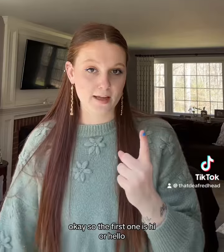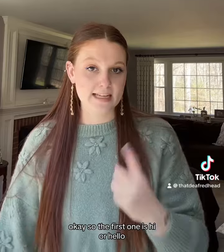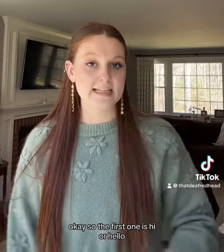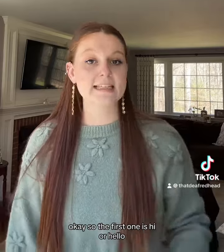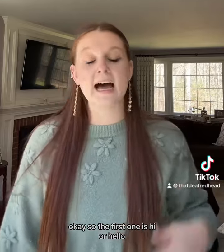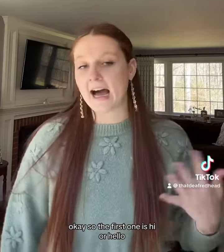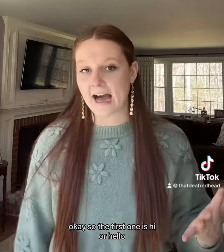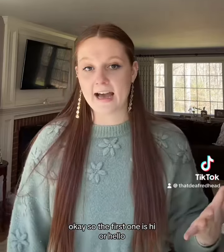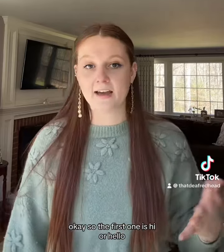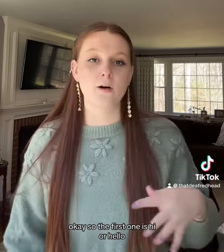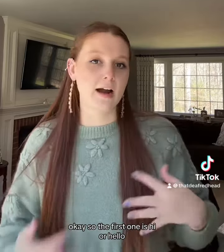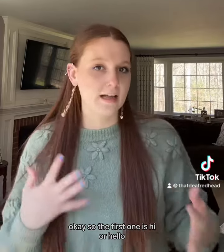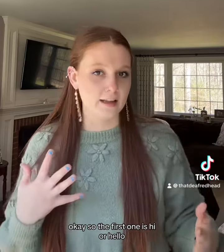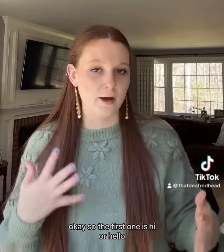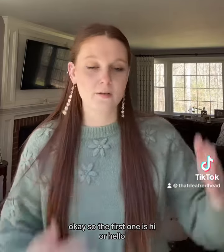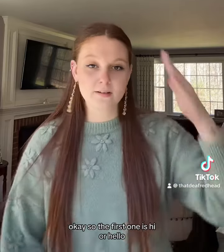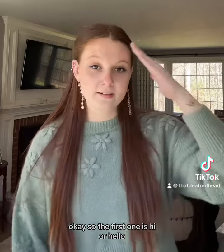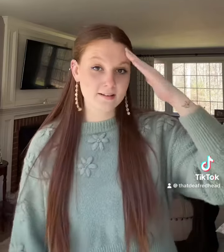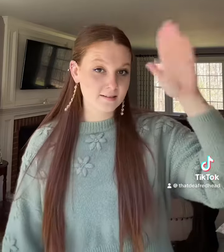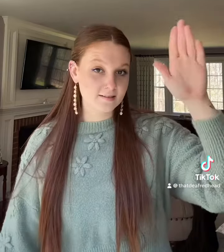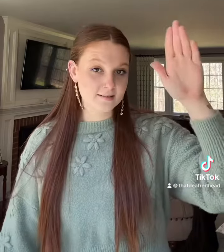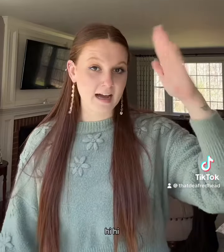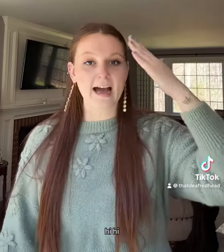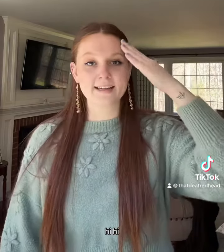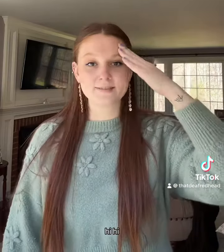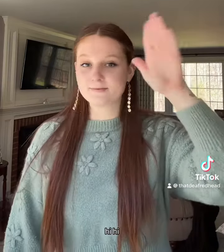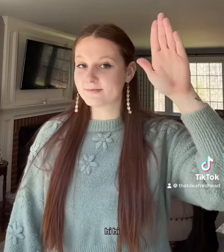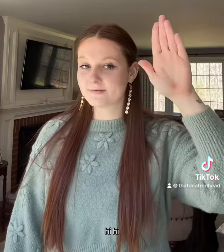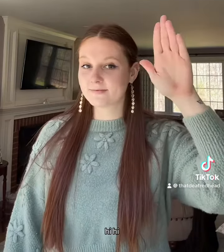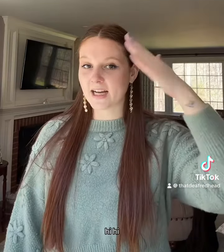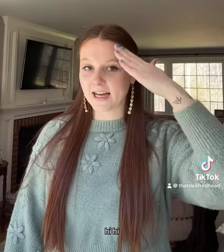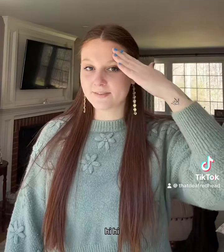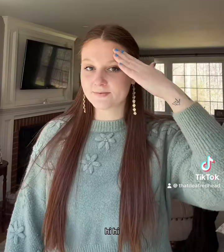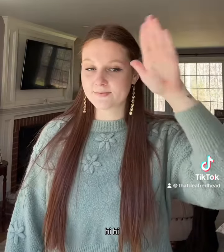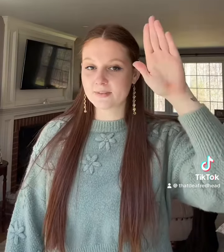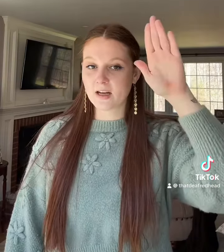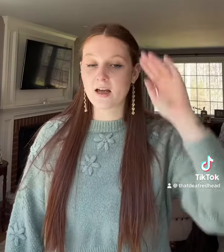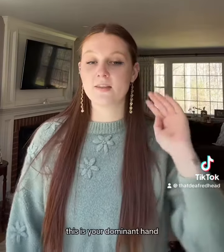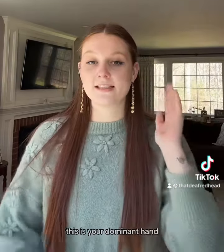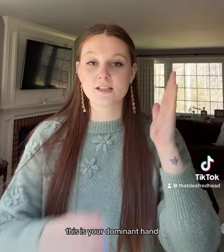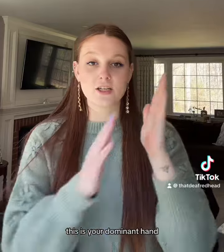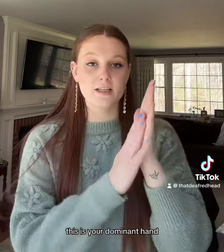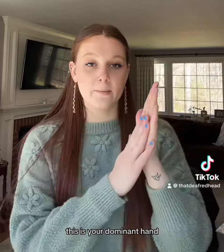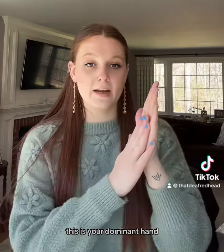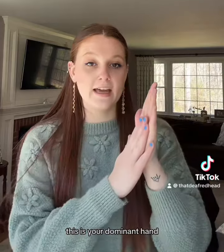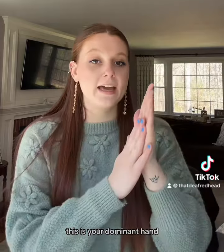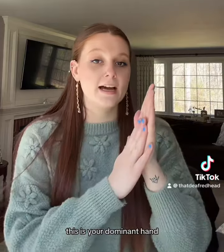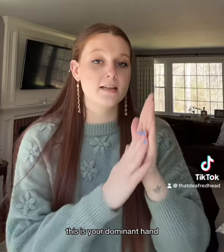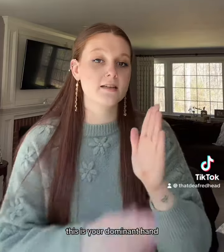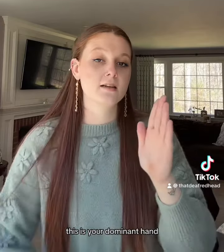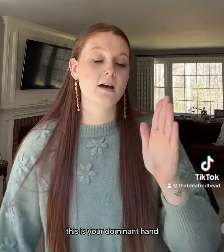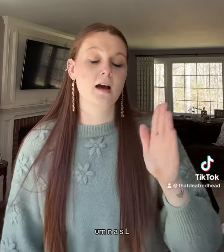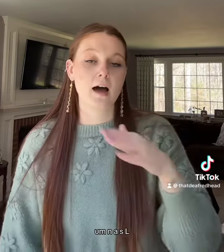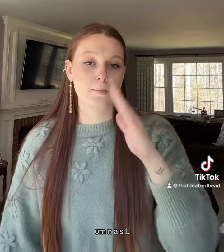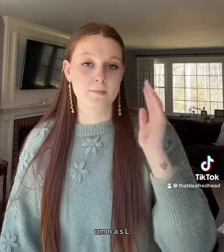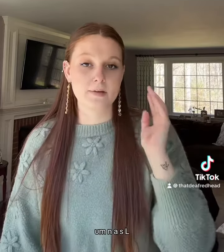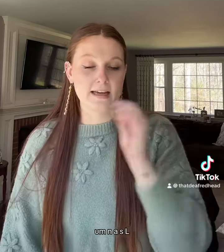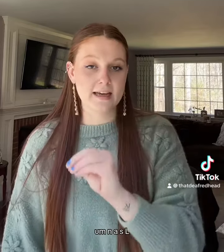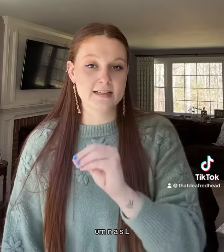is hi or hello. Hi, hi. This is your dominant hand. In ASL, your